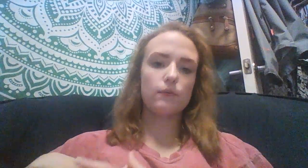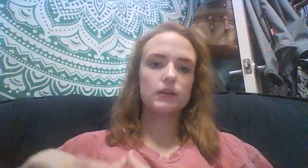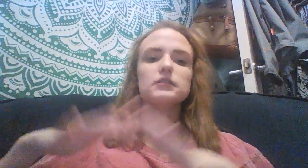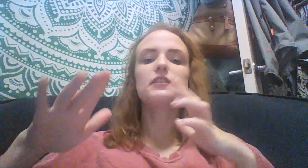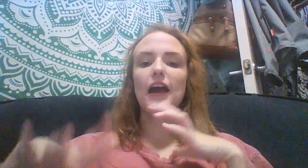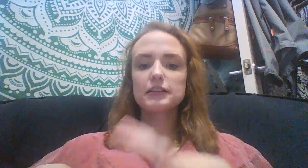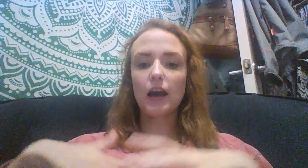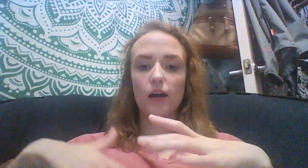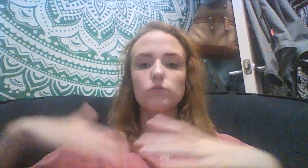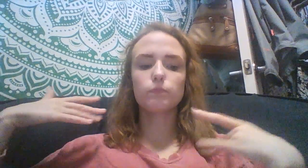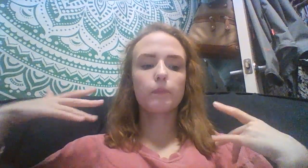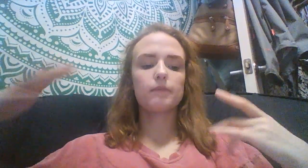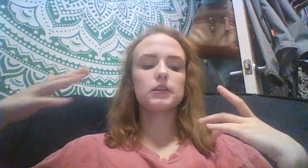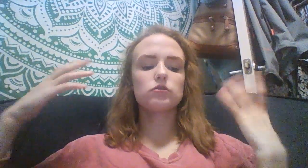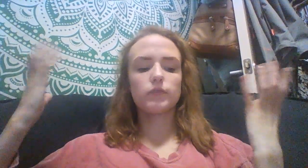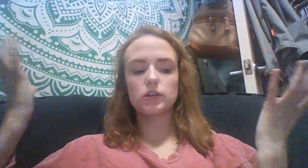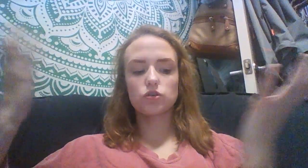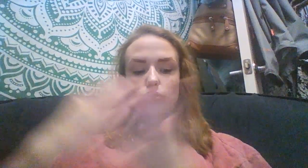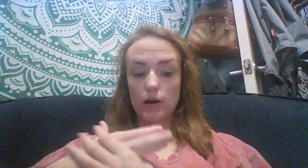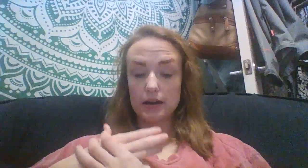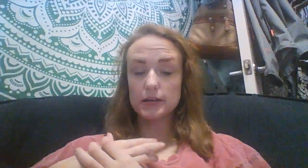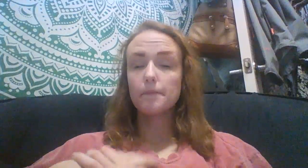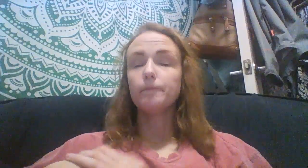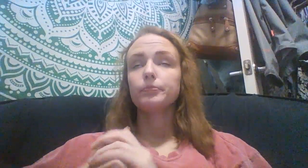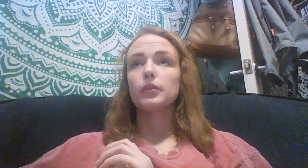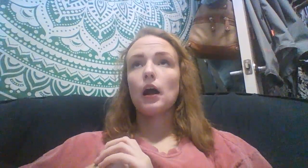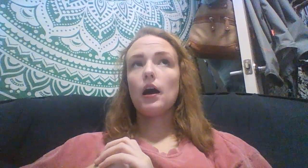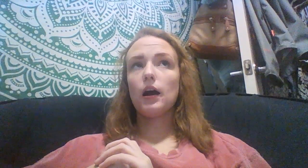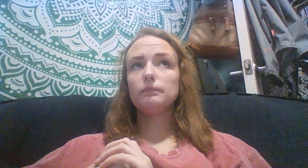anyways, that's how privilege first started. And